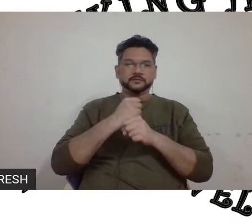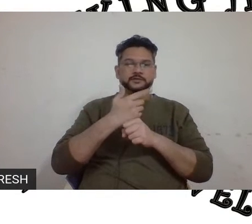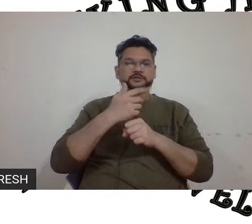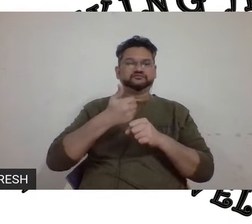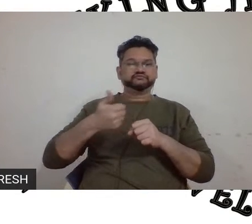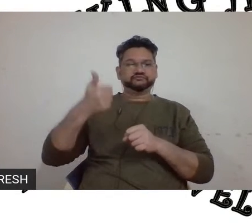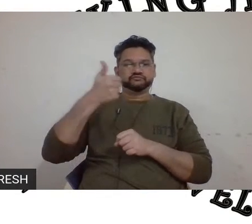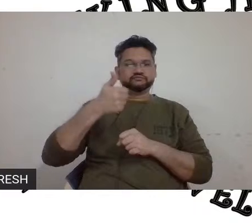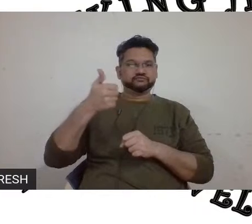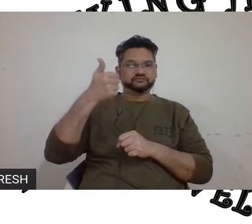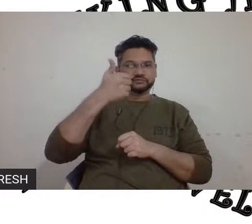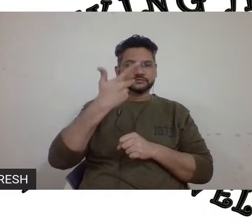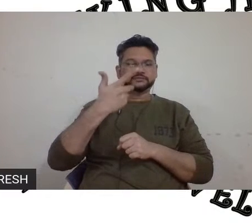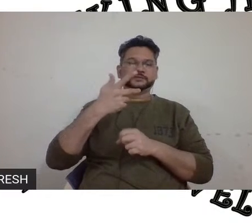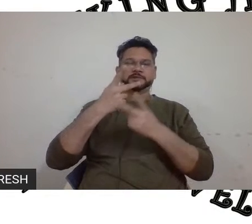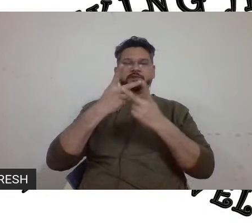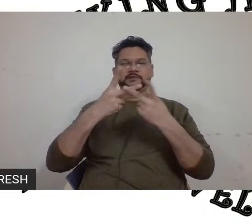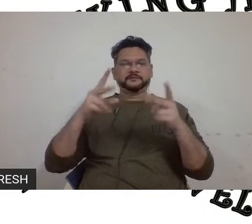different other stakeholders